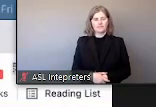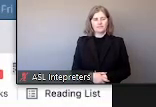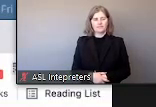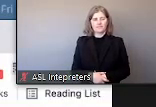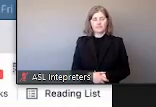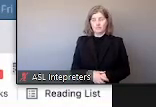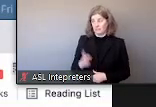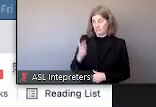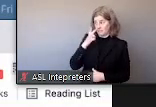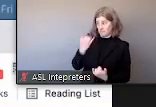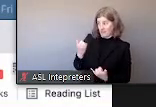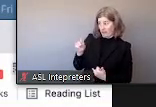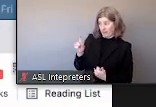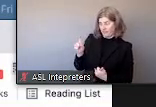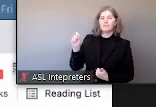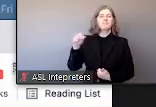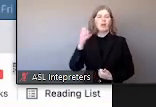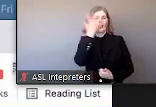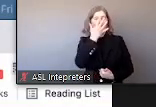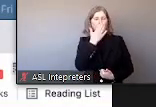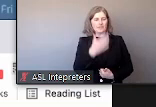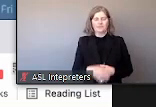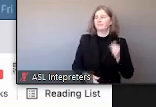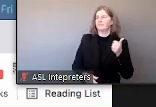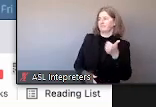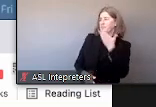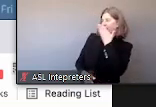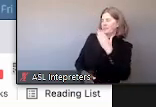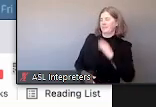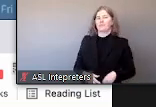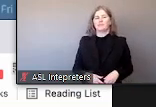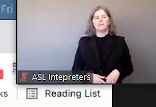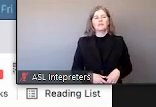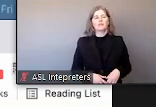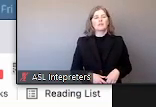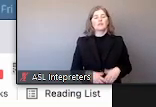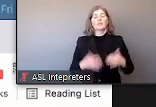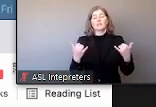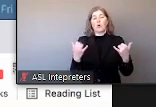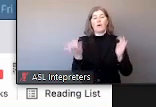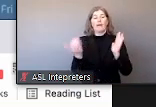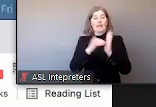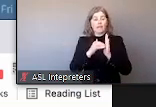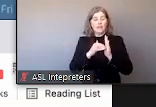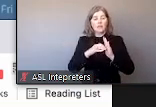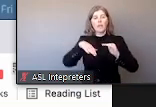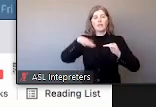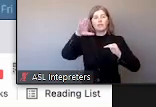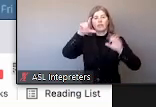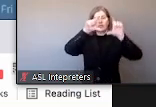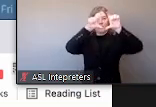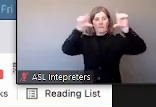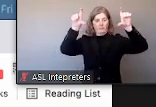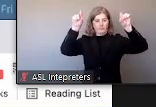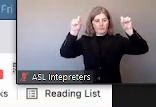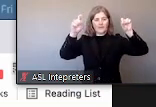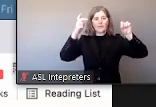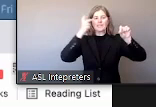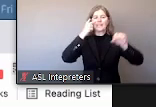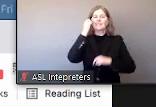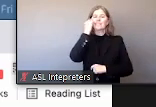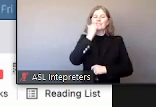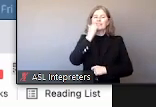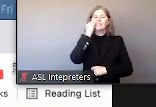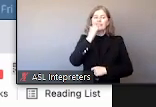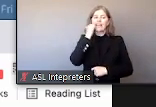How about now? That looks good. Good. And so again, right up here at the top, you'll see the daily